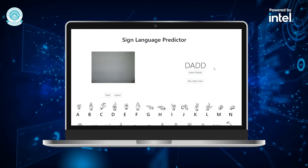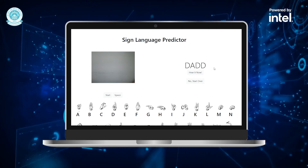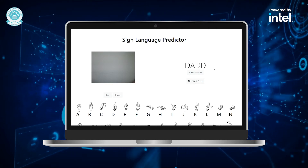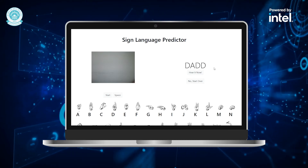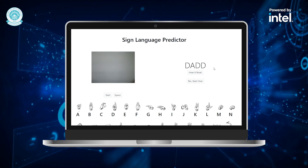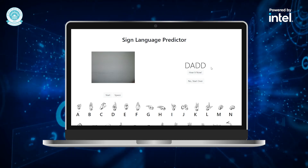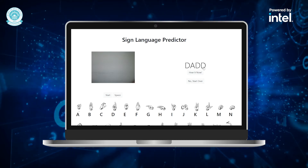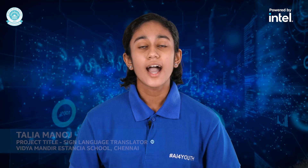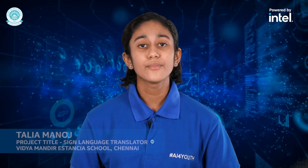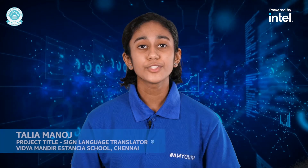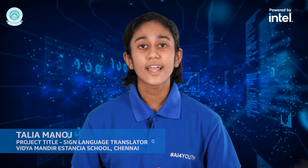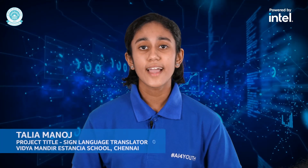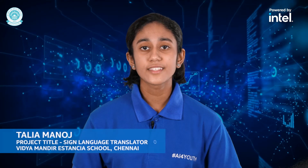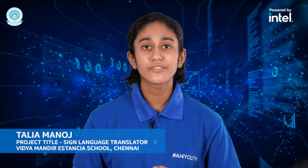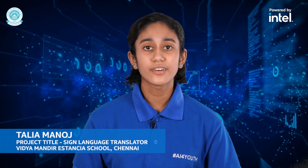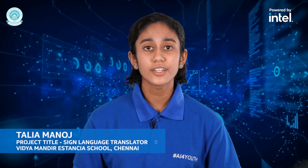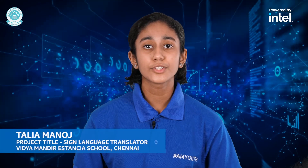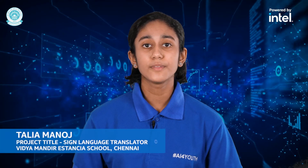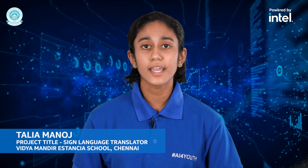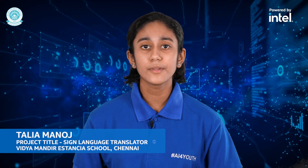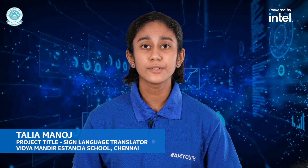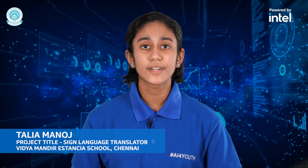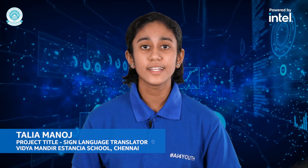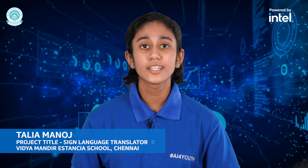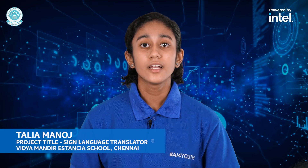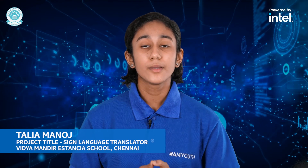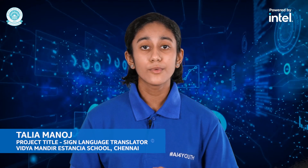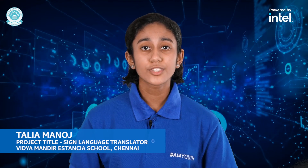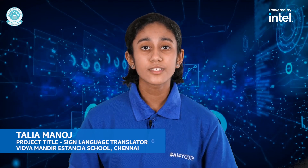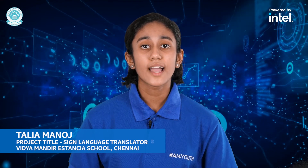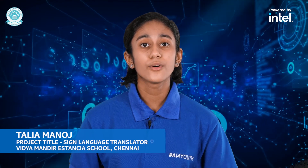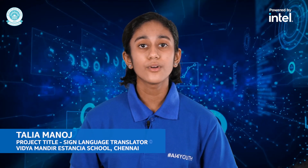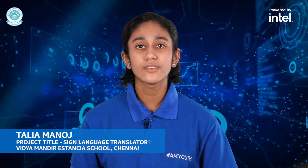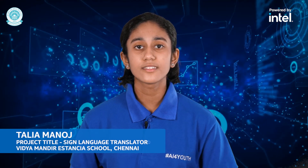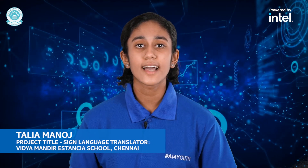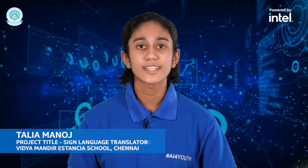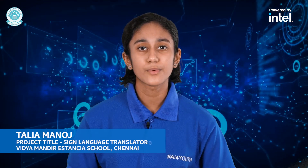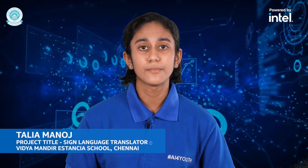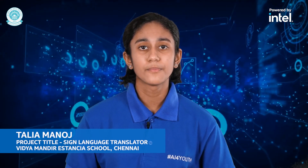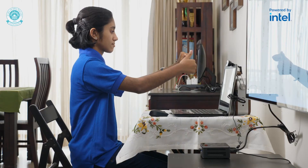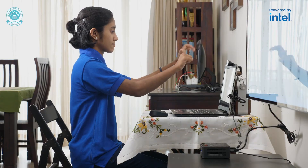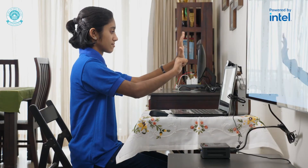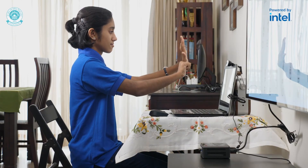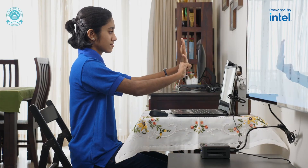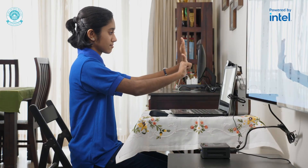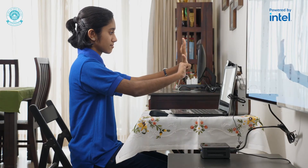letters. I wish to enhance it further to be able to predict emotions and whole words as well. With the help of this model,